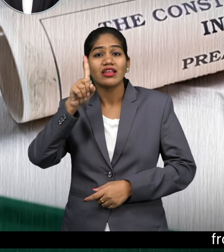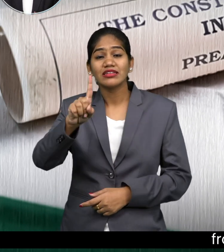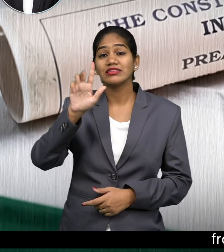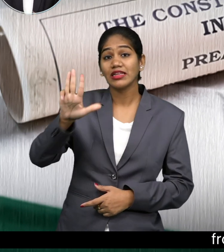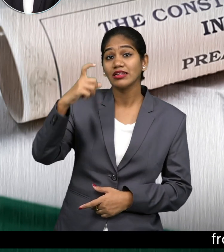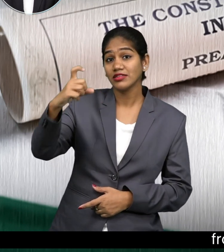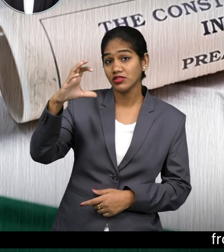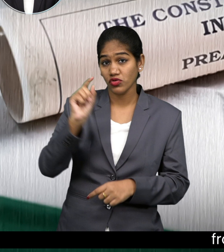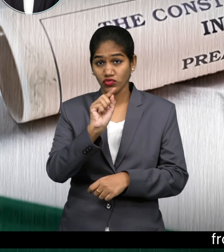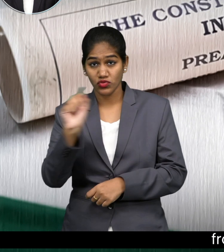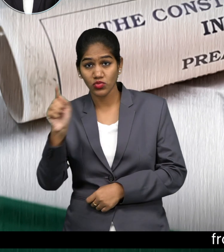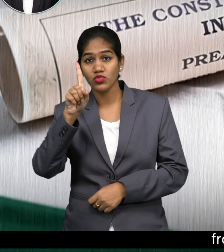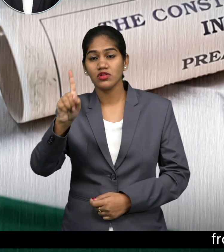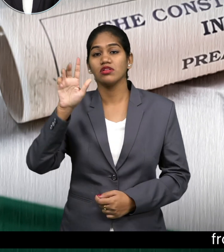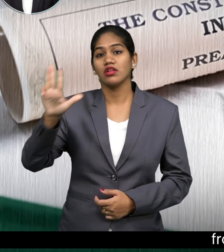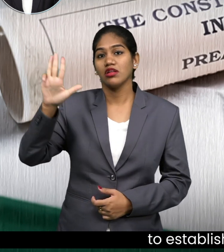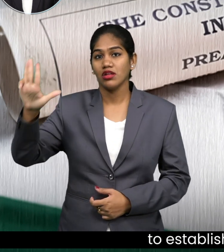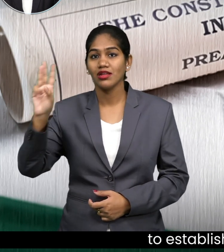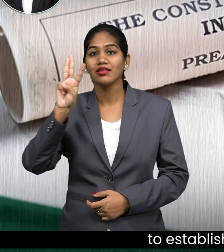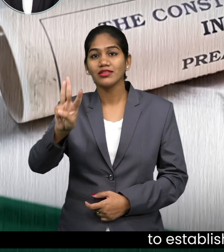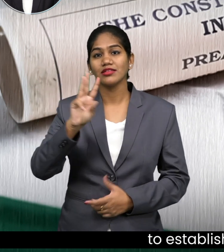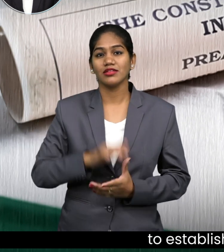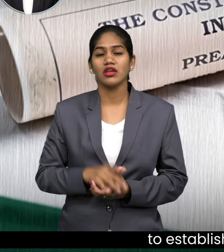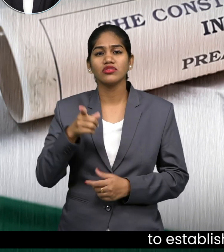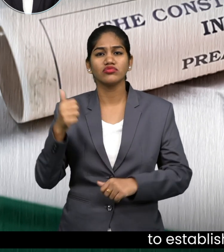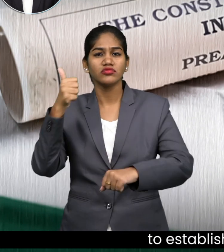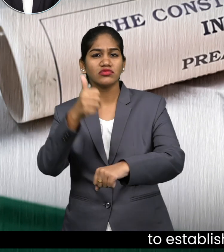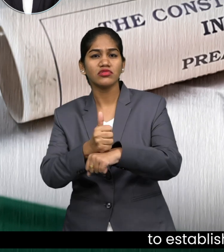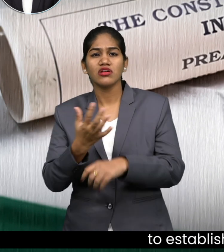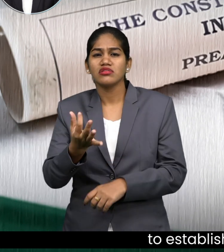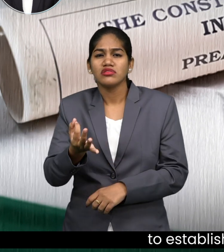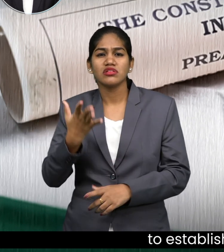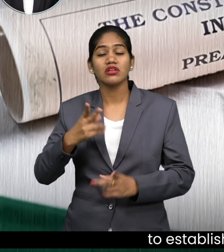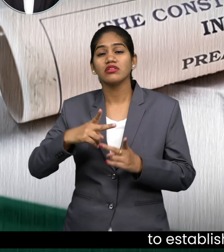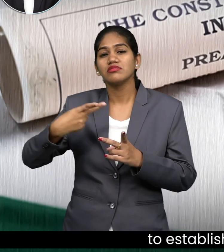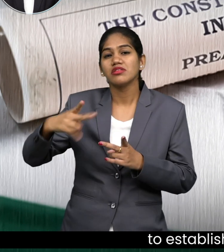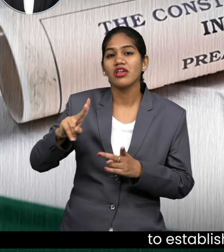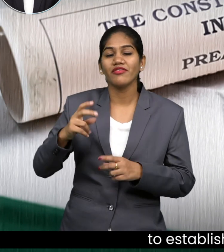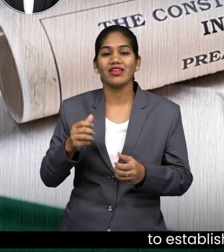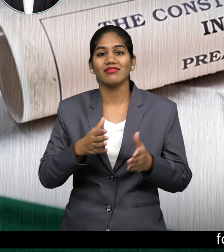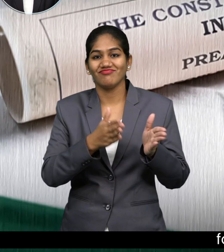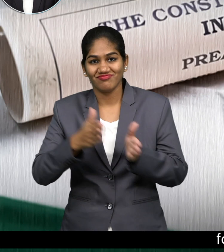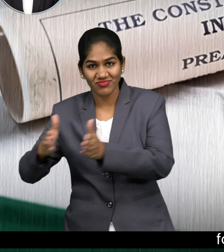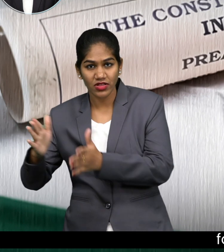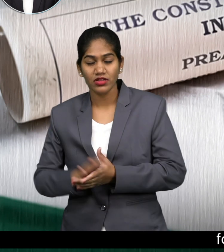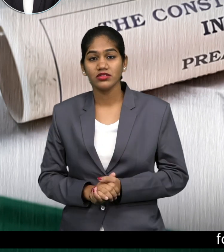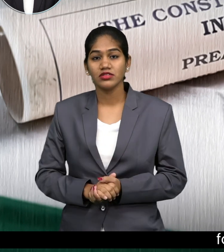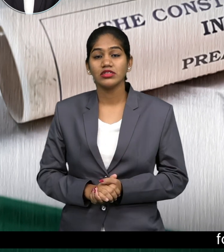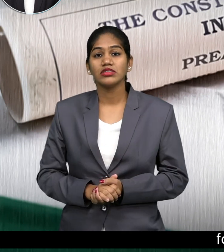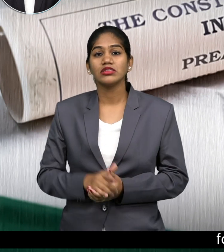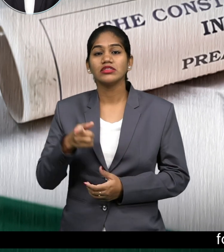1993 to establish a unique arrangement for